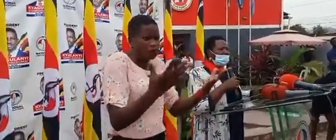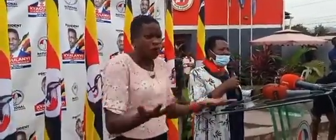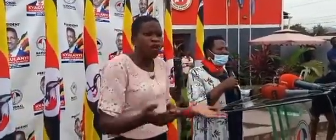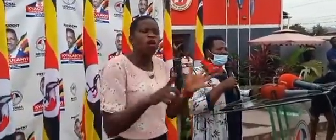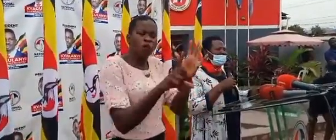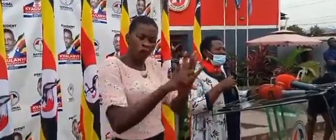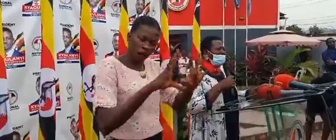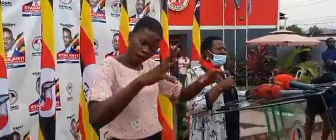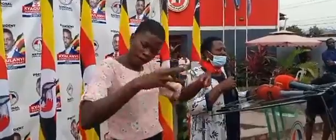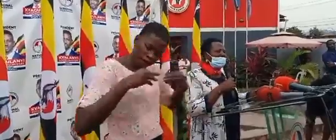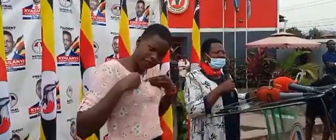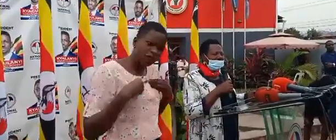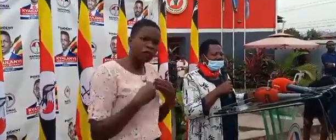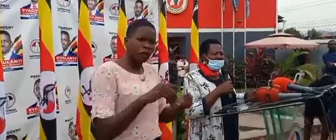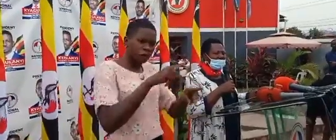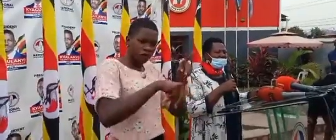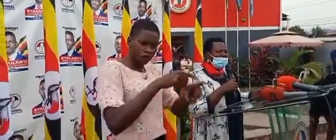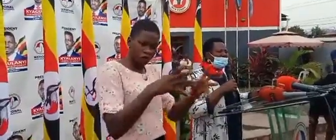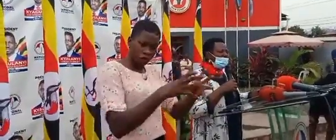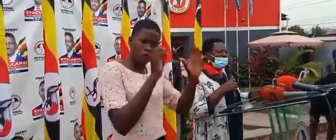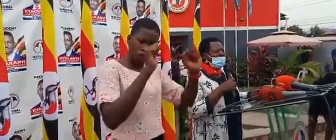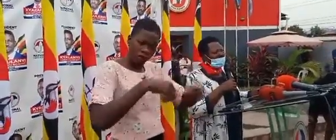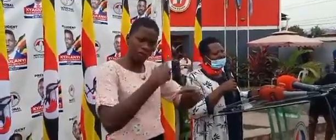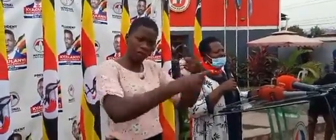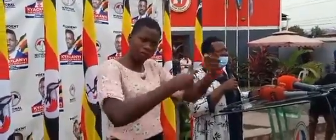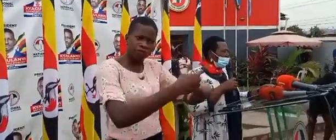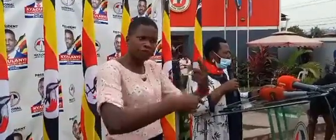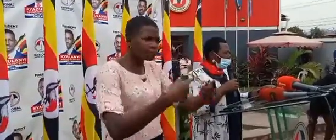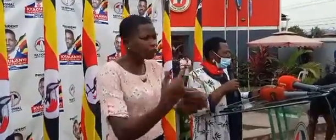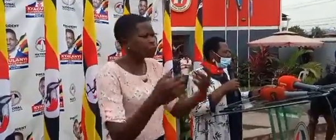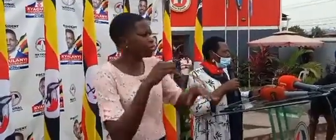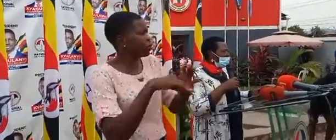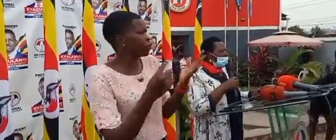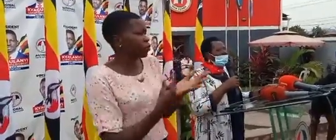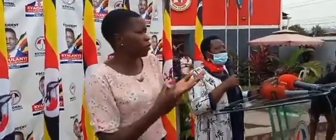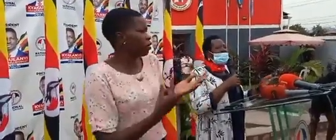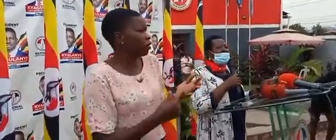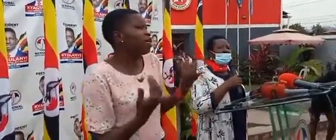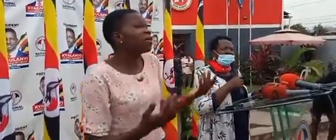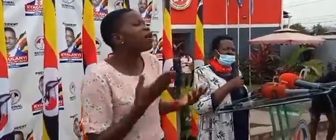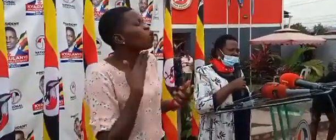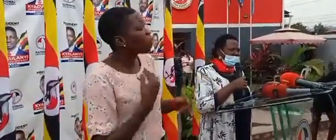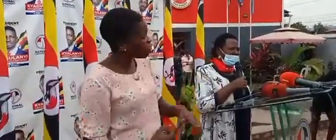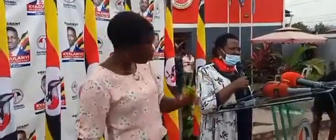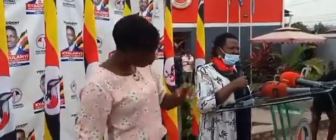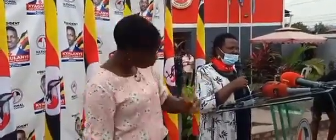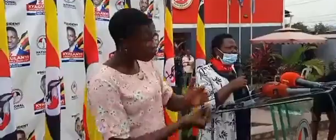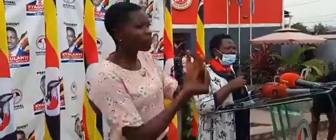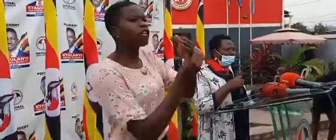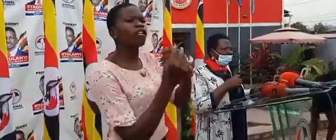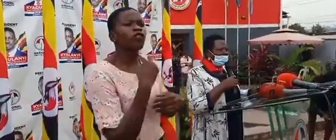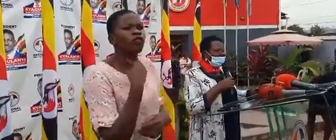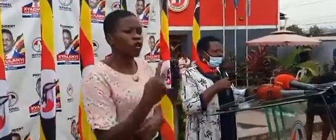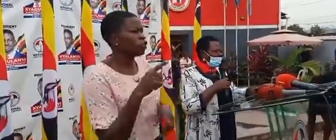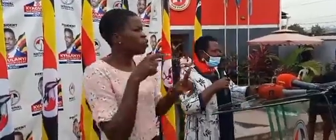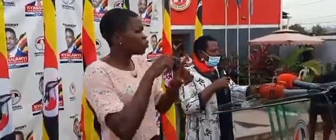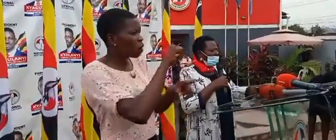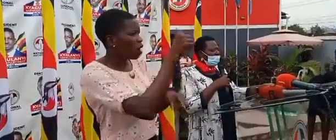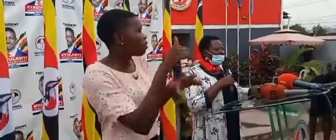law says that political parties are supposed to operate in Uganda. So I want to add my voice to the